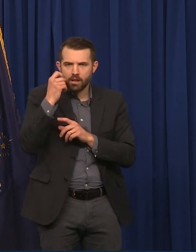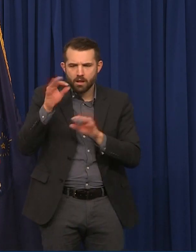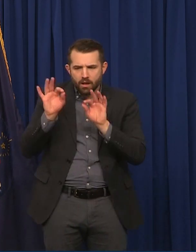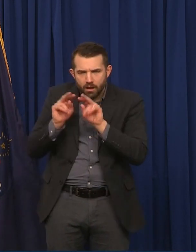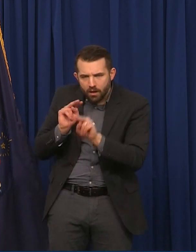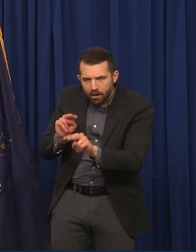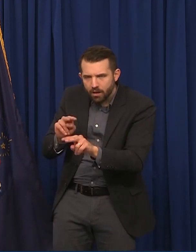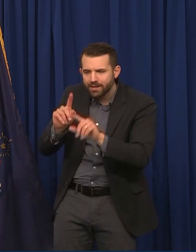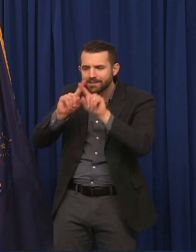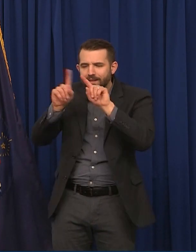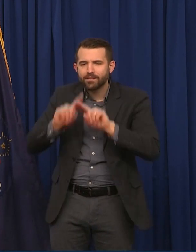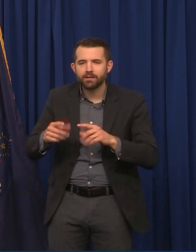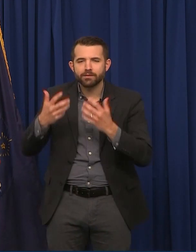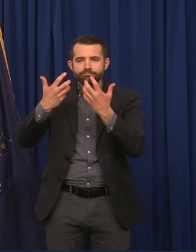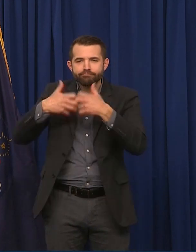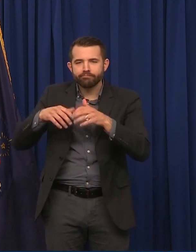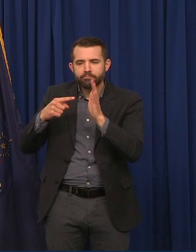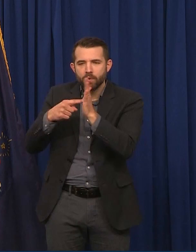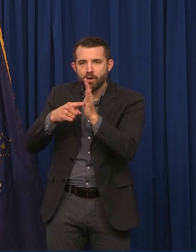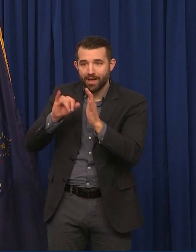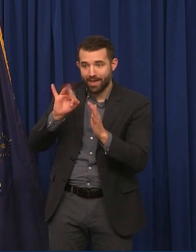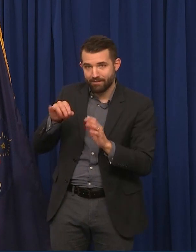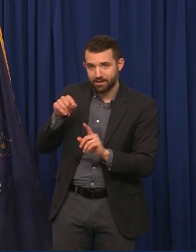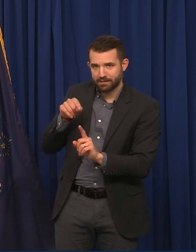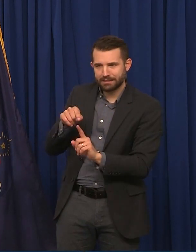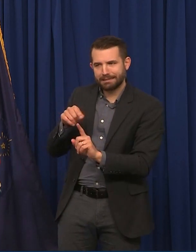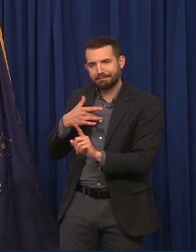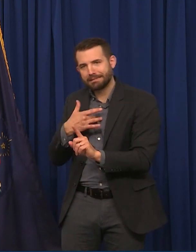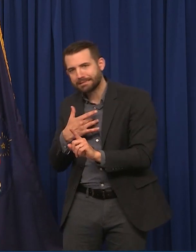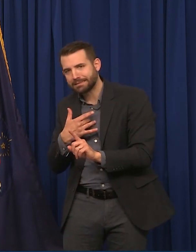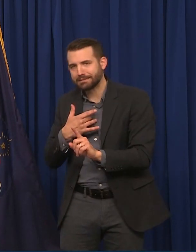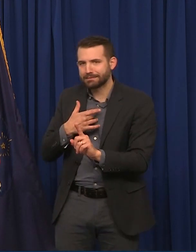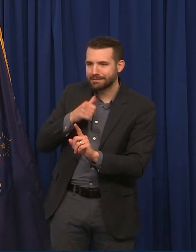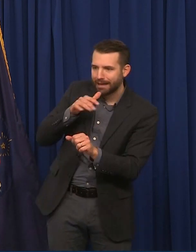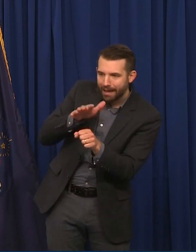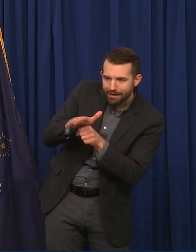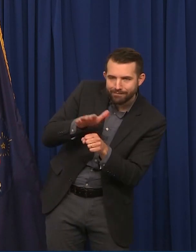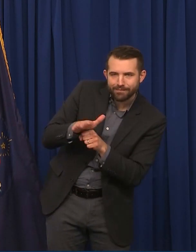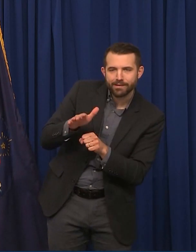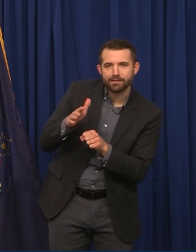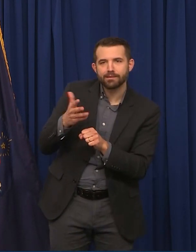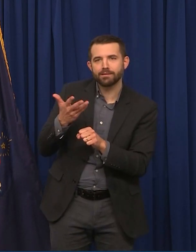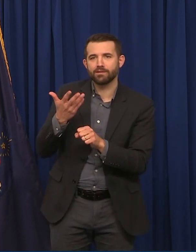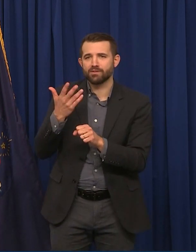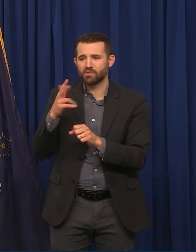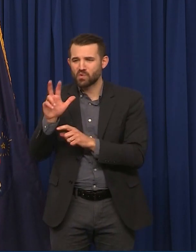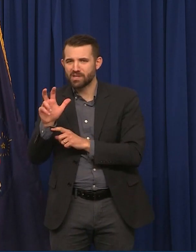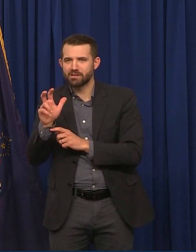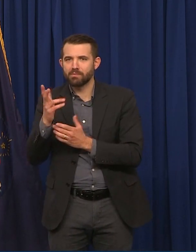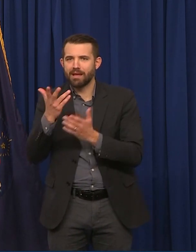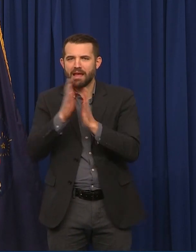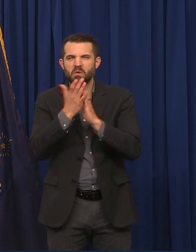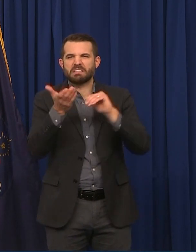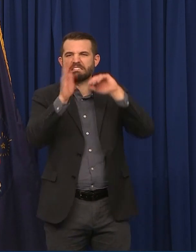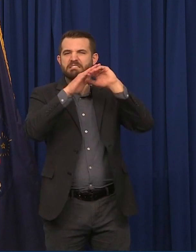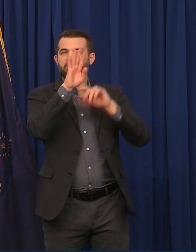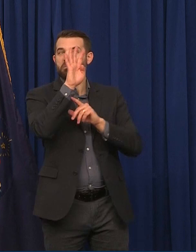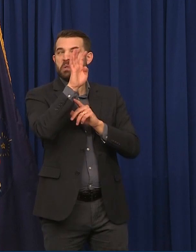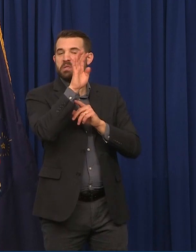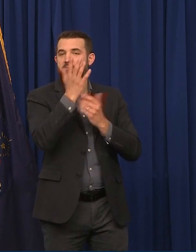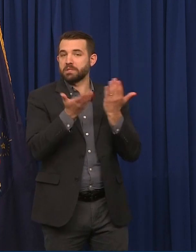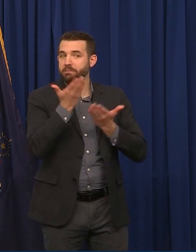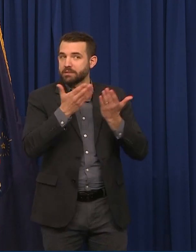from the federal government from 300 to 400 to account and prepare for that worst case scenario. The